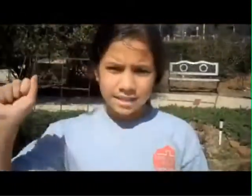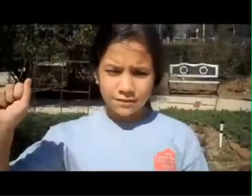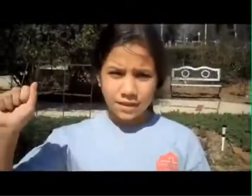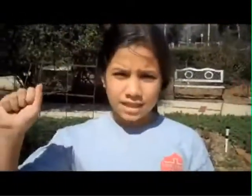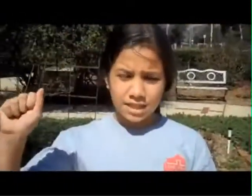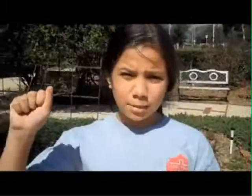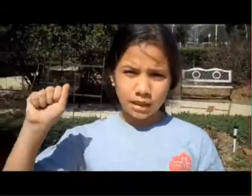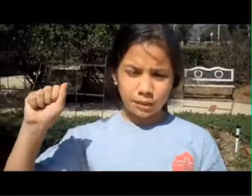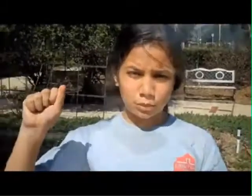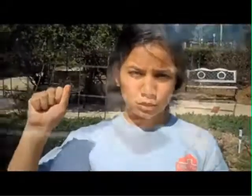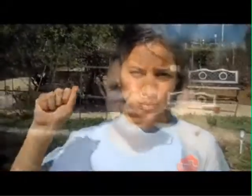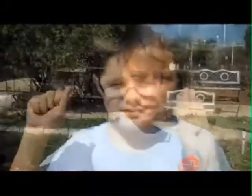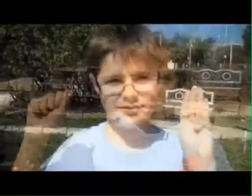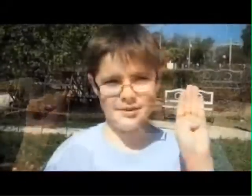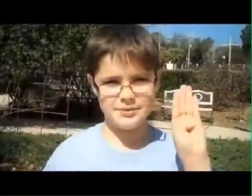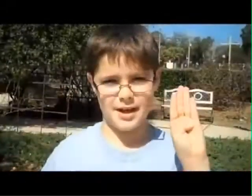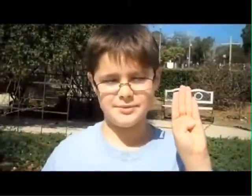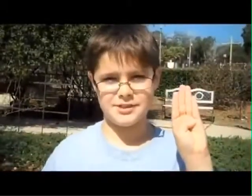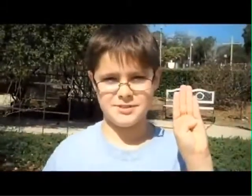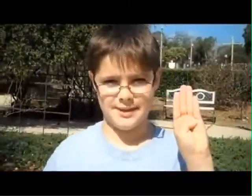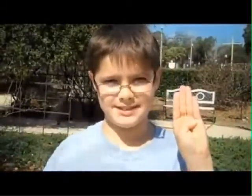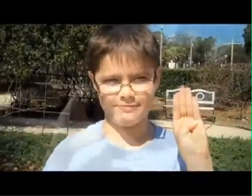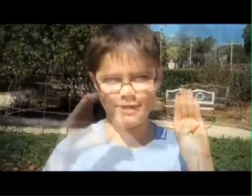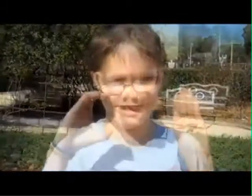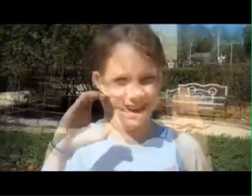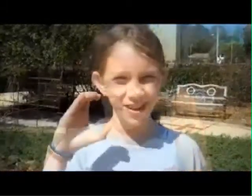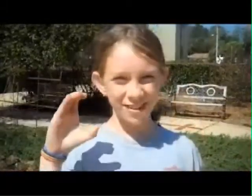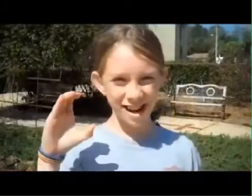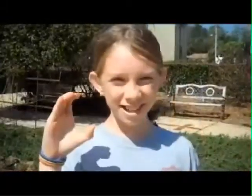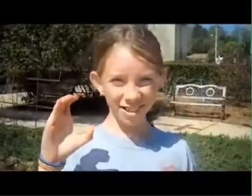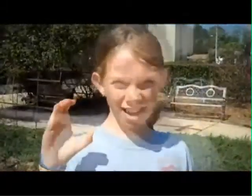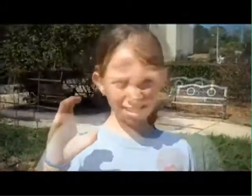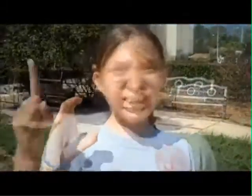Raise a fist, some in line with your wrist. Some top touch, raise some feet. Create a crescent. D.